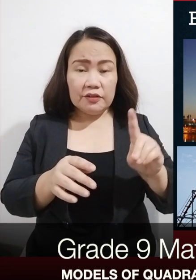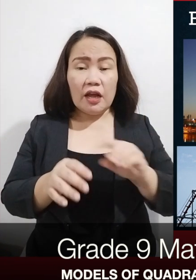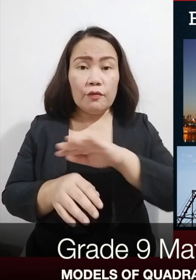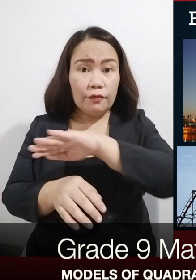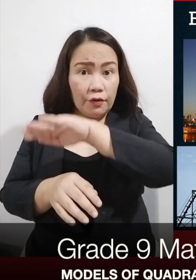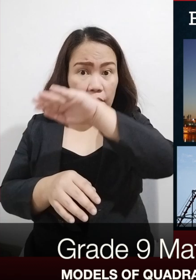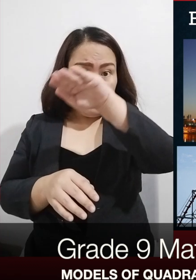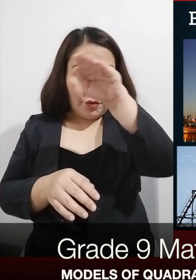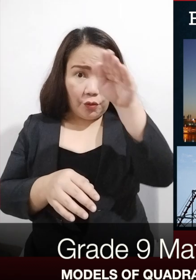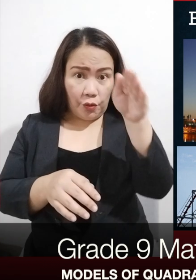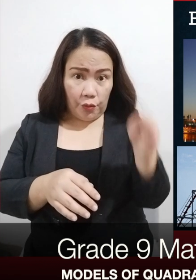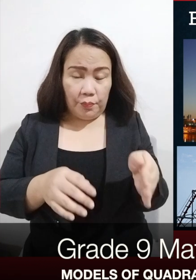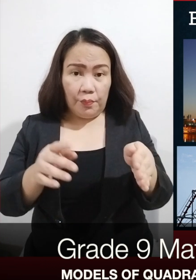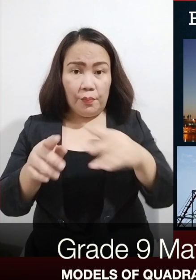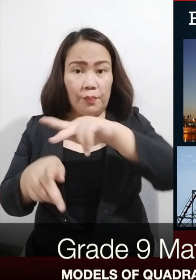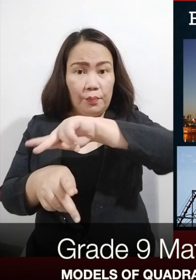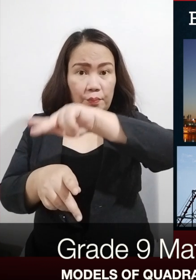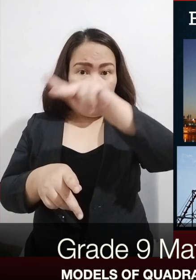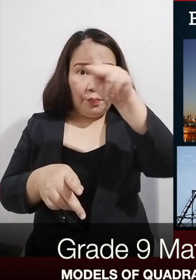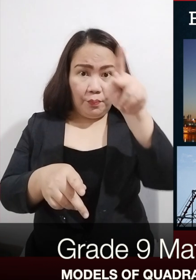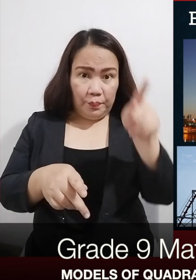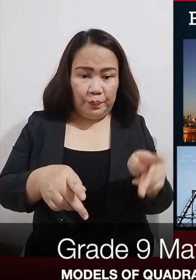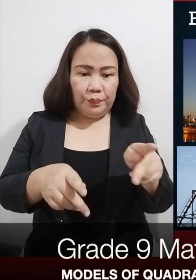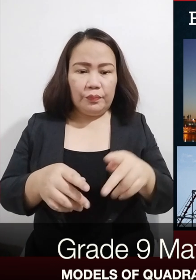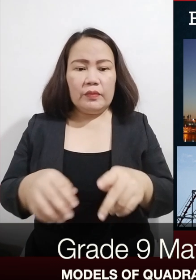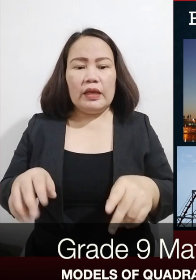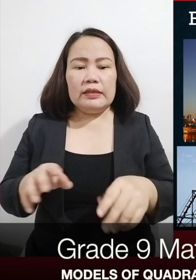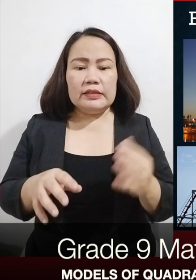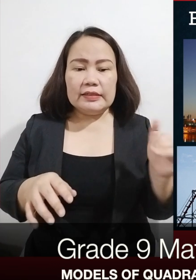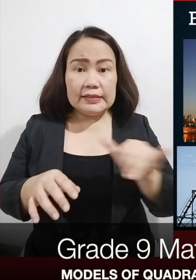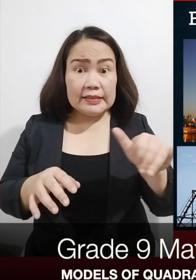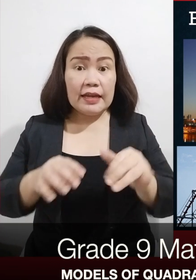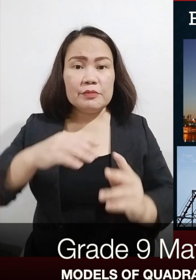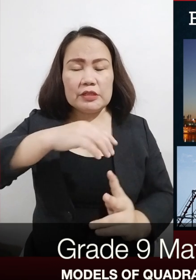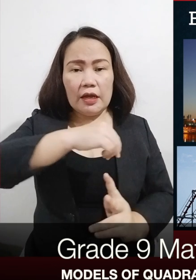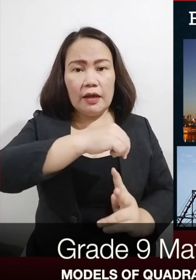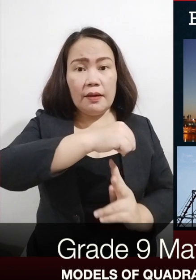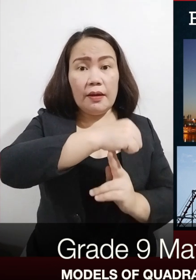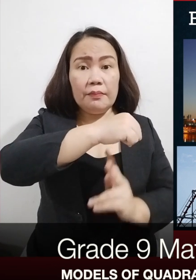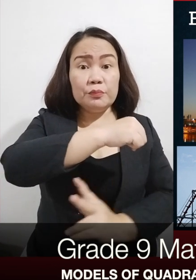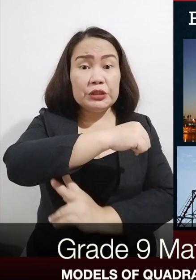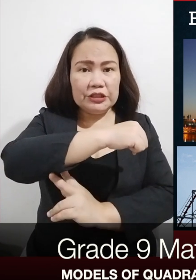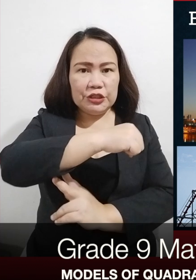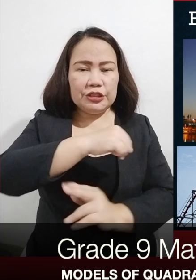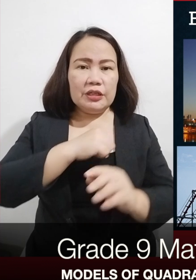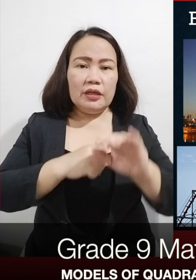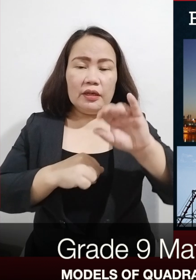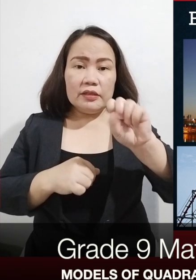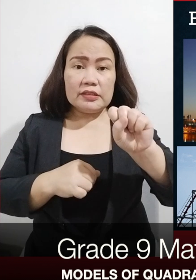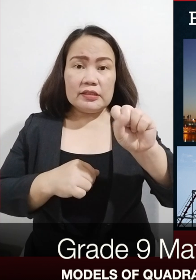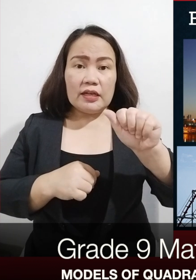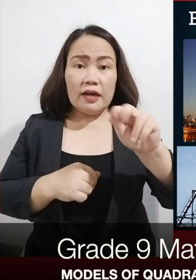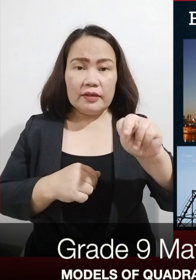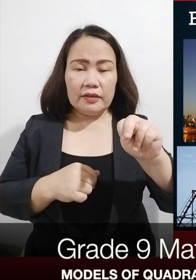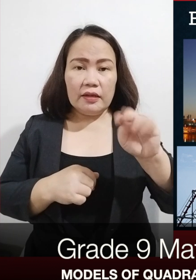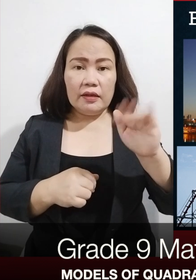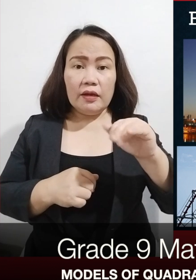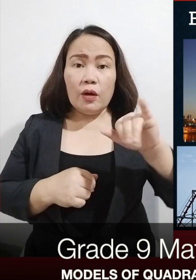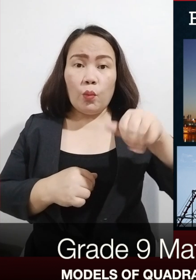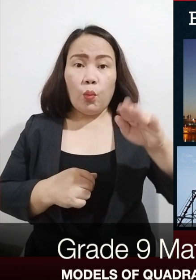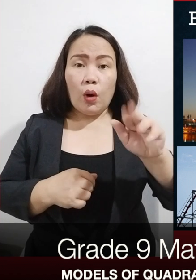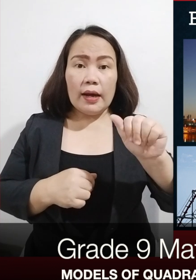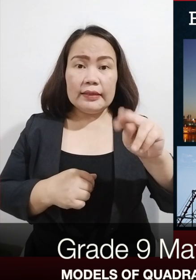yung form niya, ang napo-form sa kanya ay parabola. And then also, the San Juanico Bridge. Okay? So, these are all examples